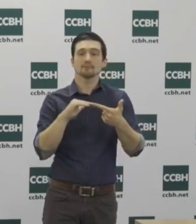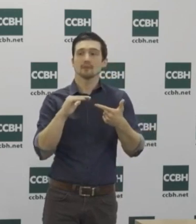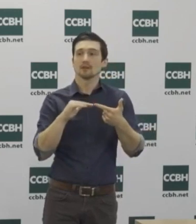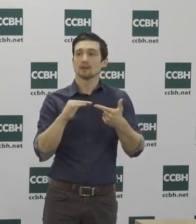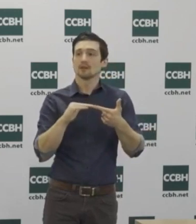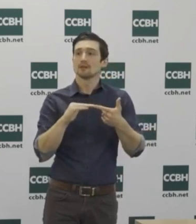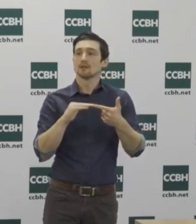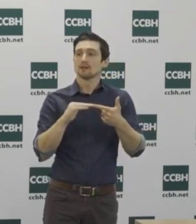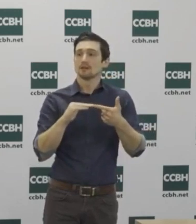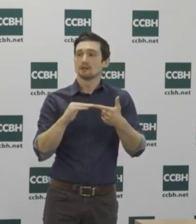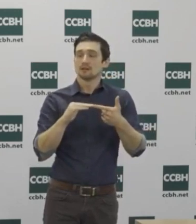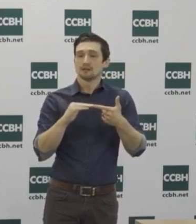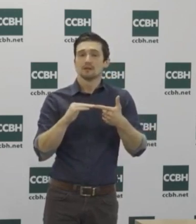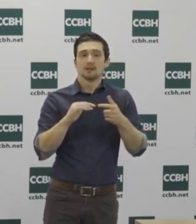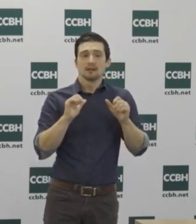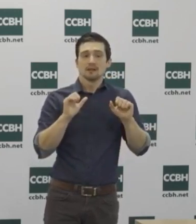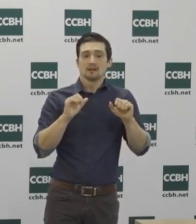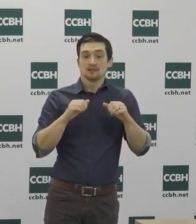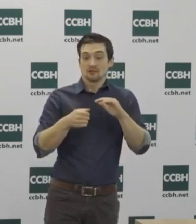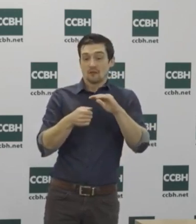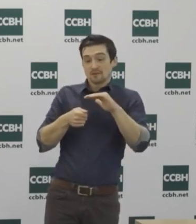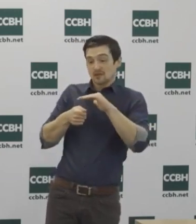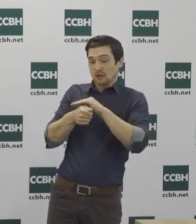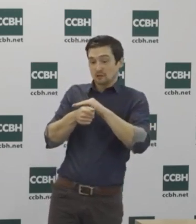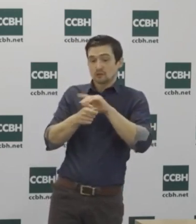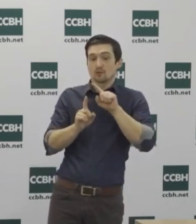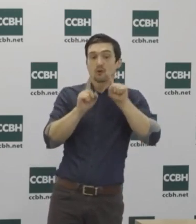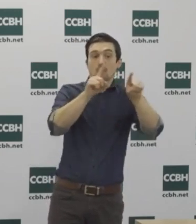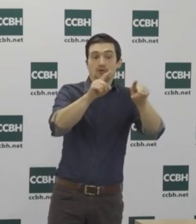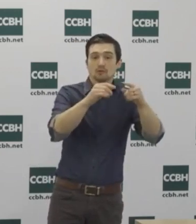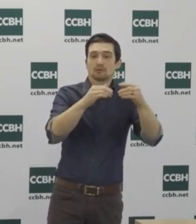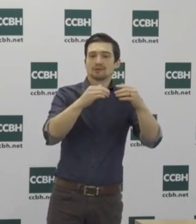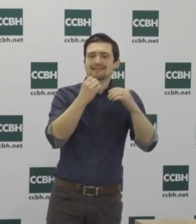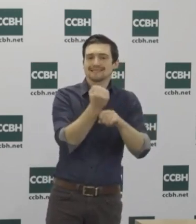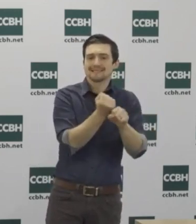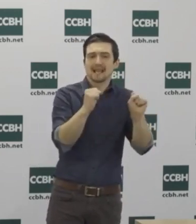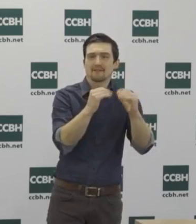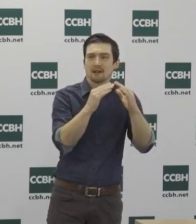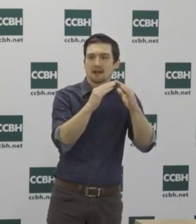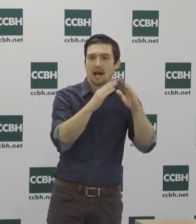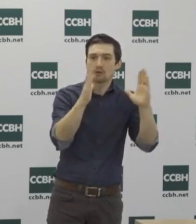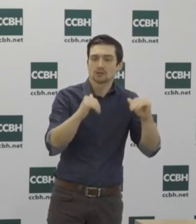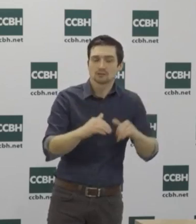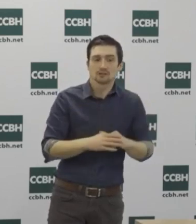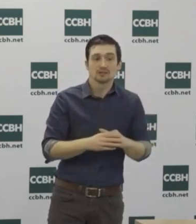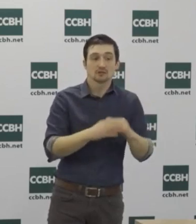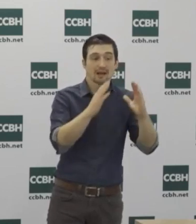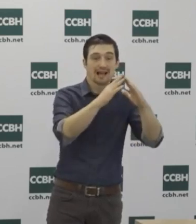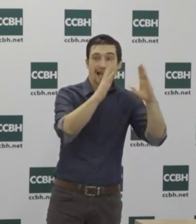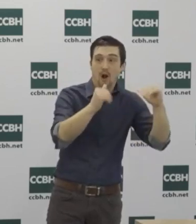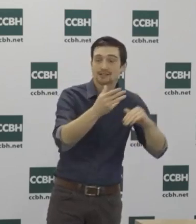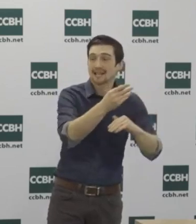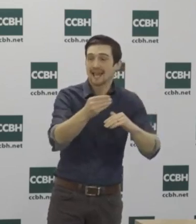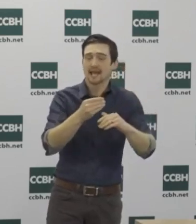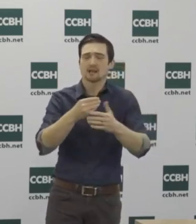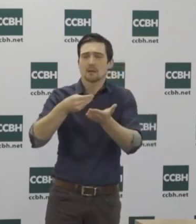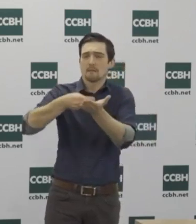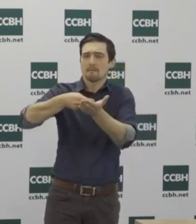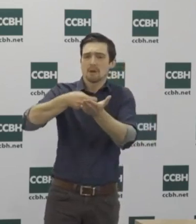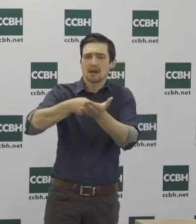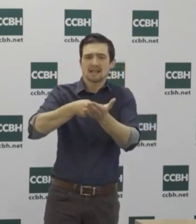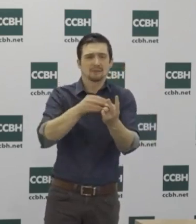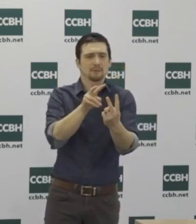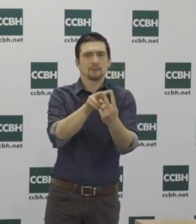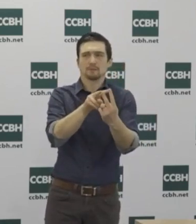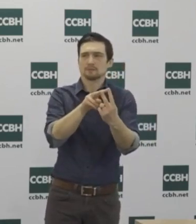diversion from shelter to safe alternatives. Housing and financial insecurity are two major barriers for people trying